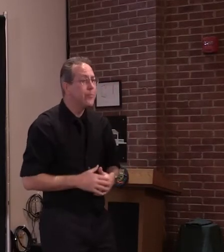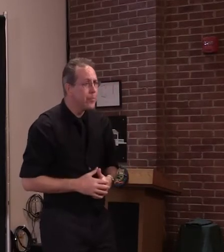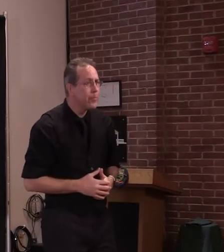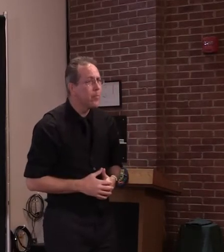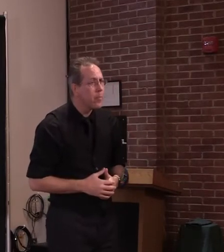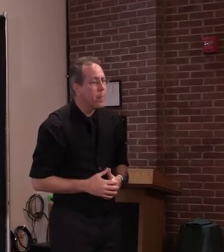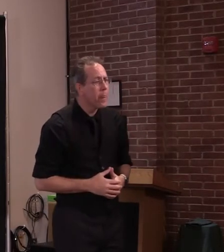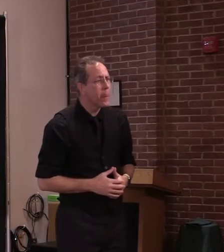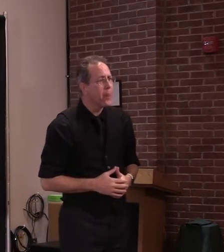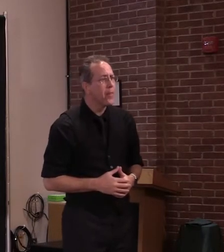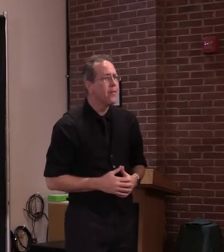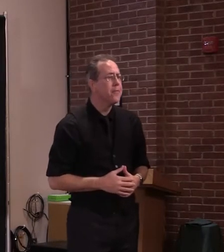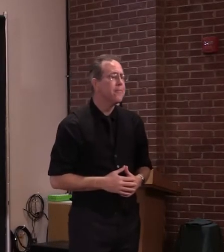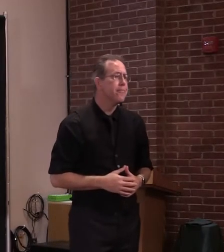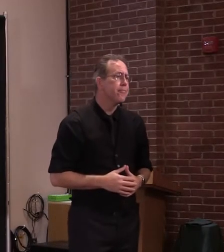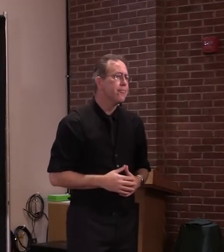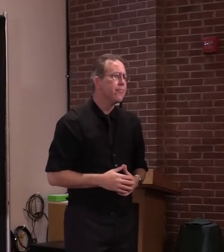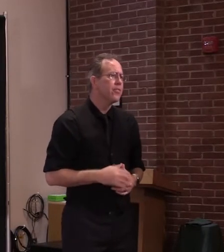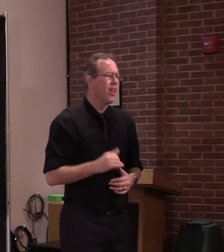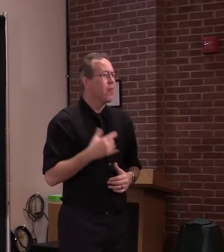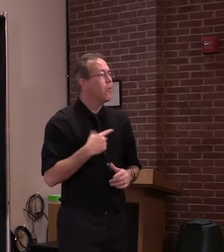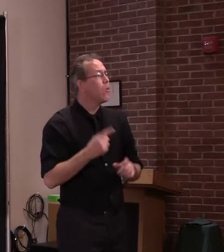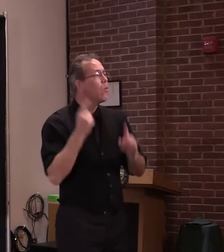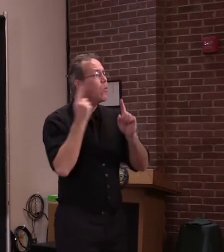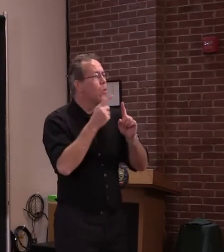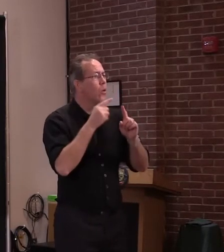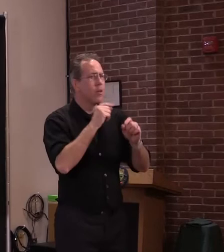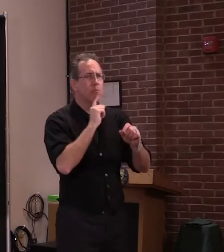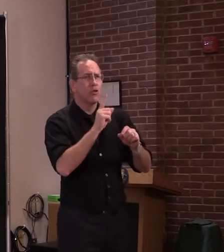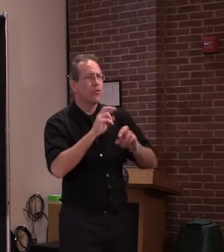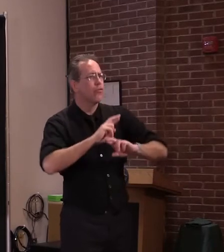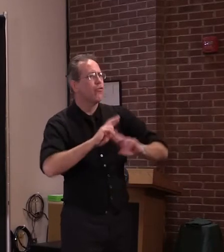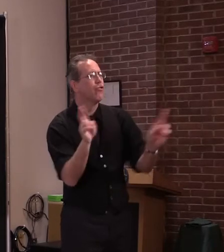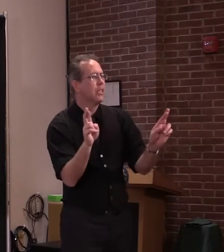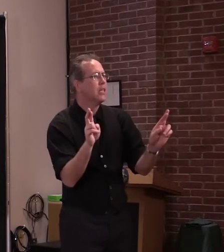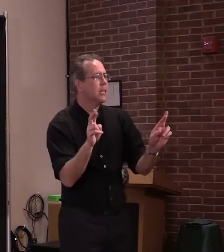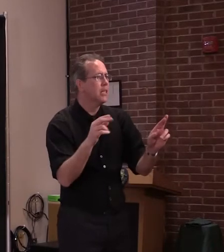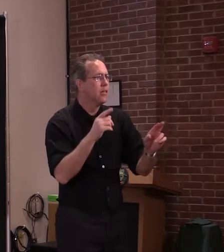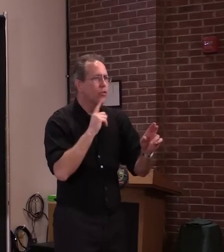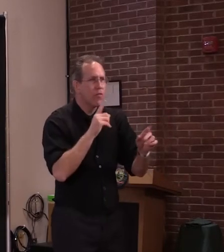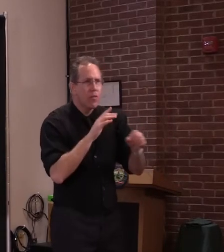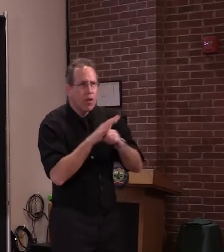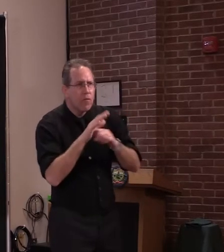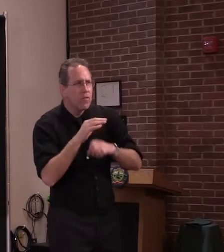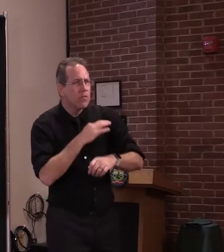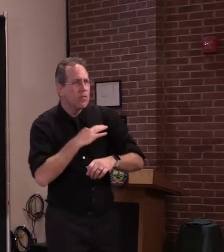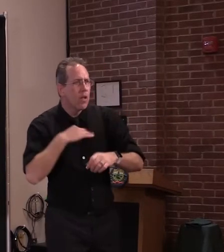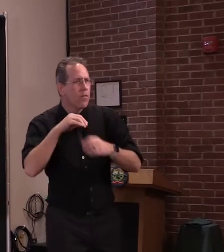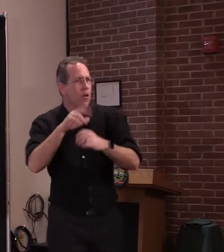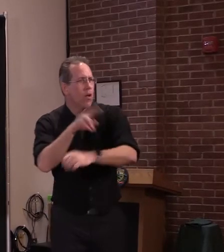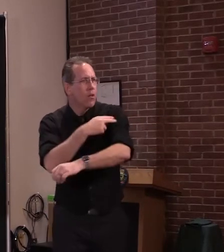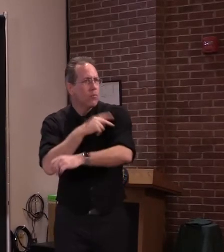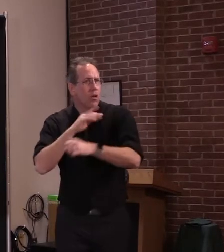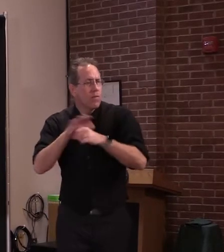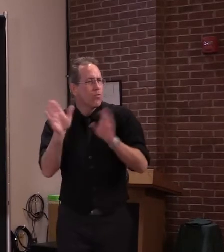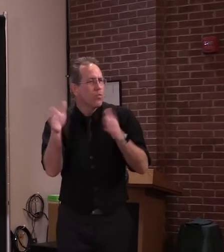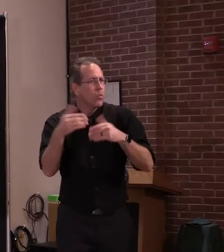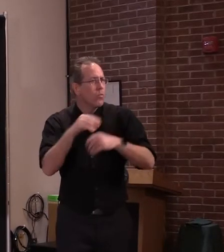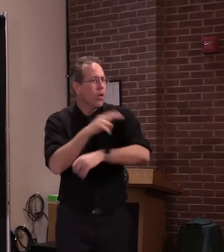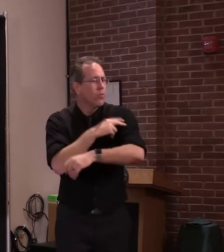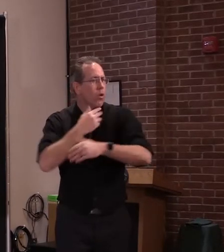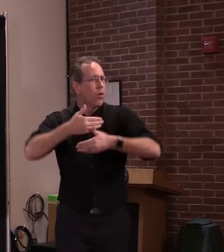that we provide for those essential services that we need to get through this hump, so to speak. Dr.